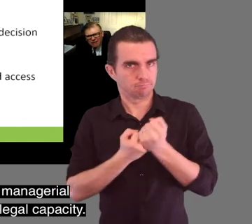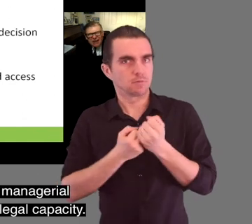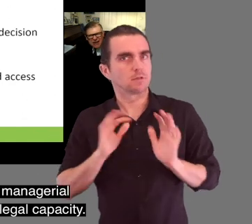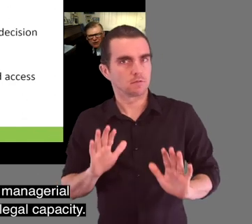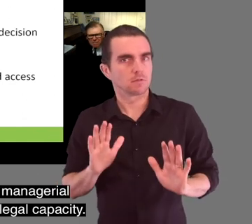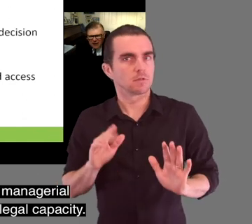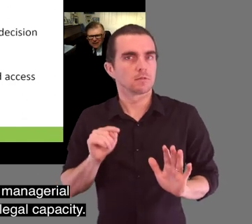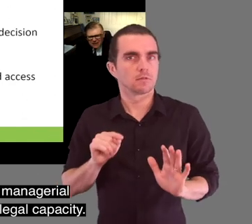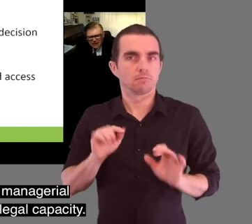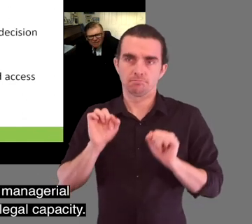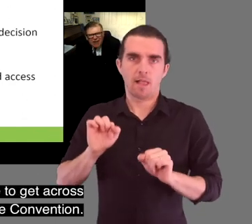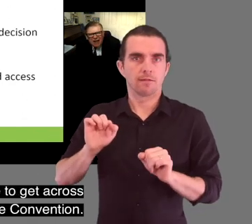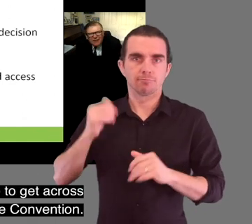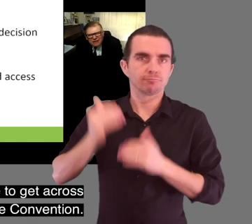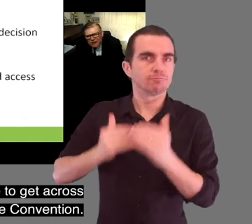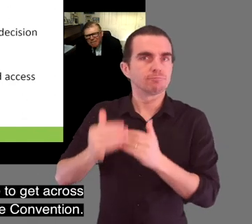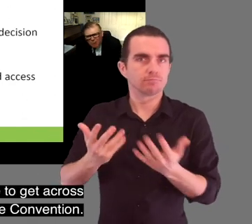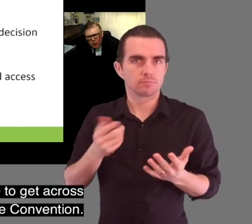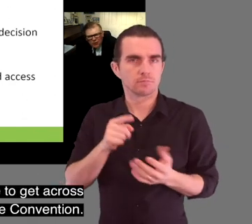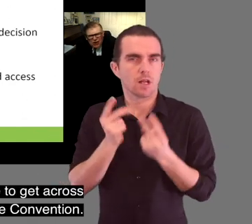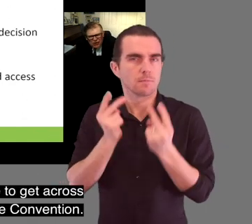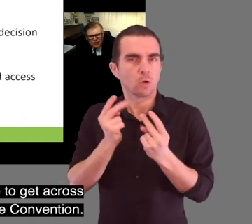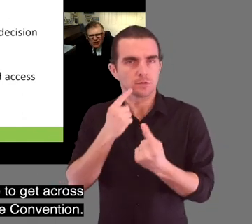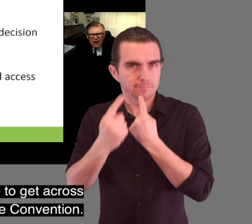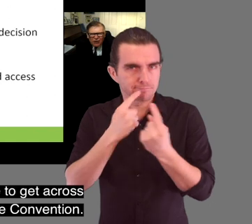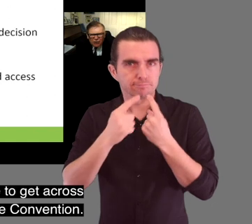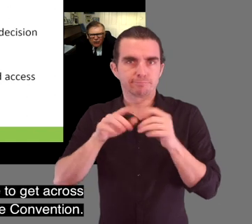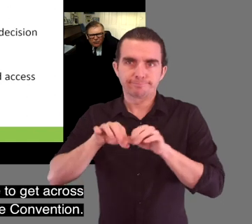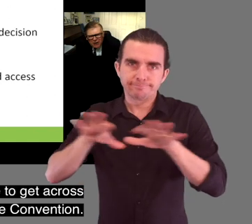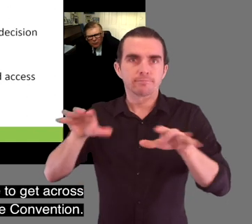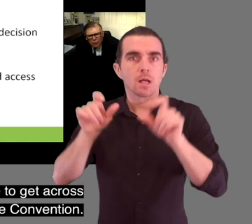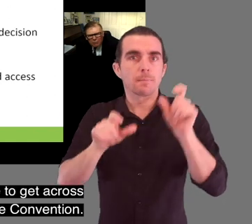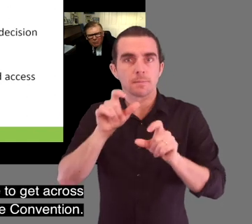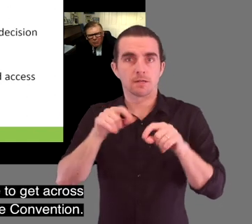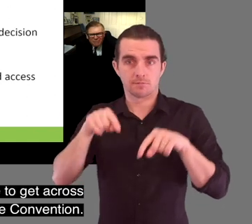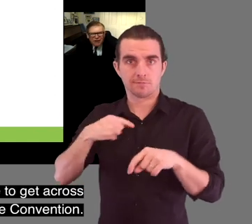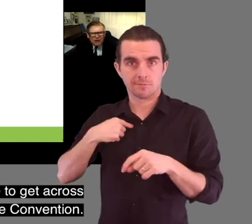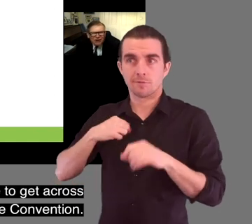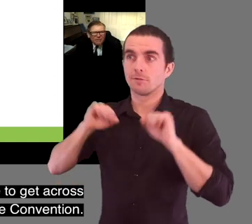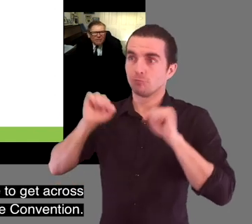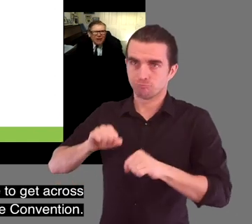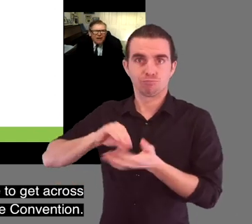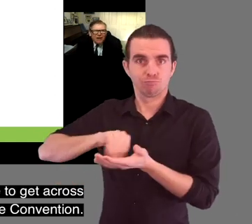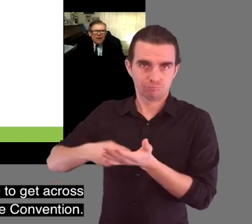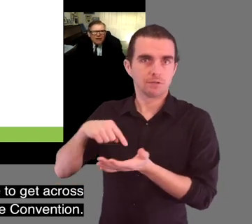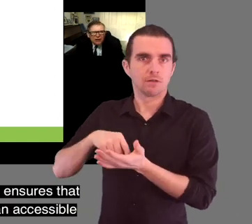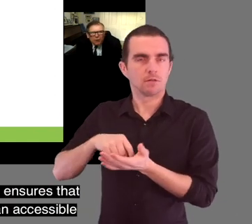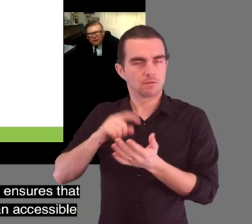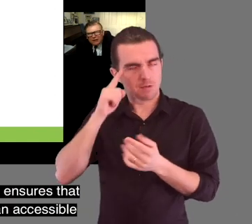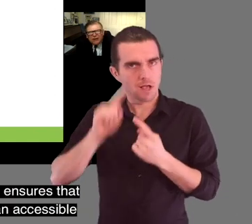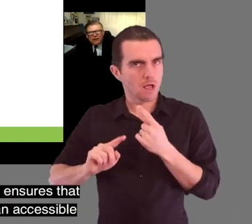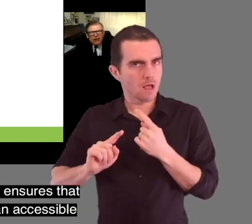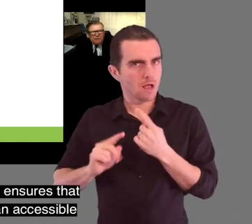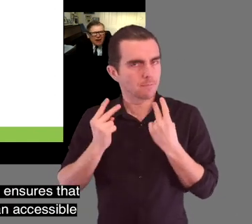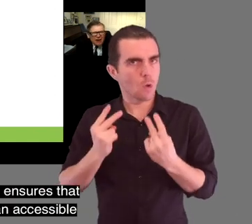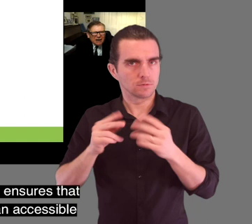have legal capacity. And this was an important issue to get across to people when we made the convention.